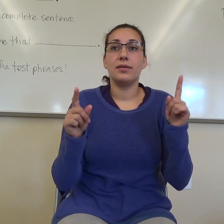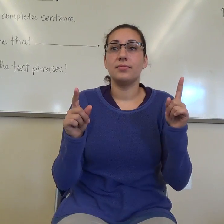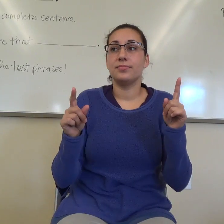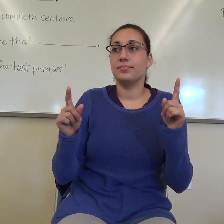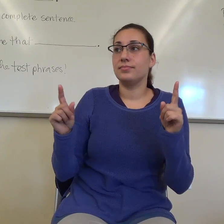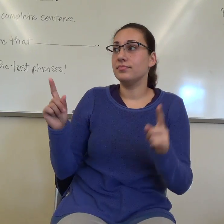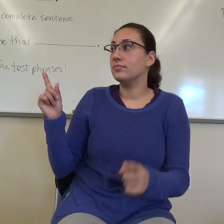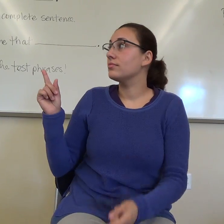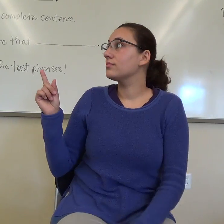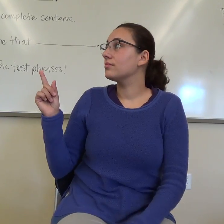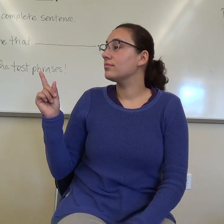that I always ask people.